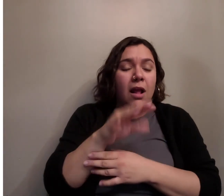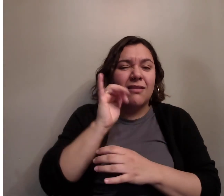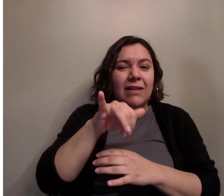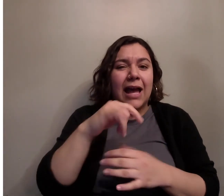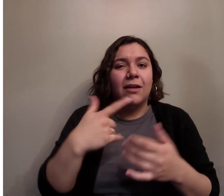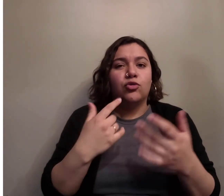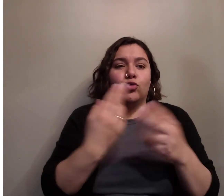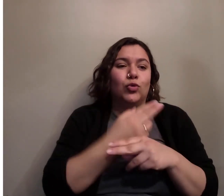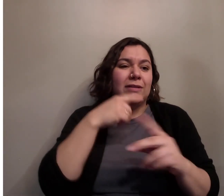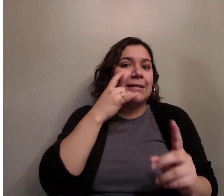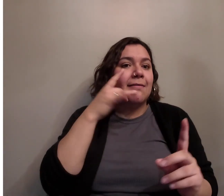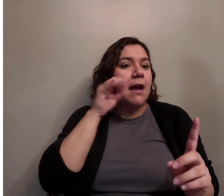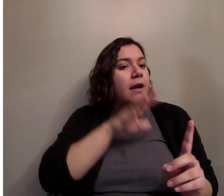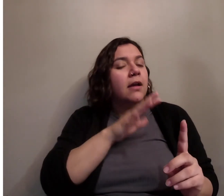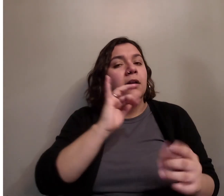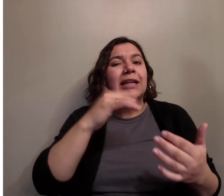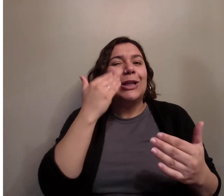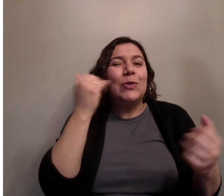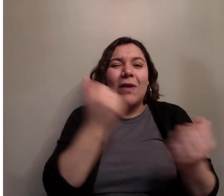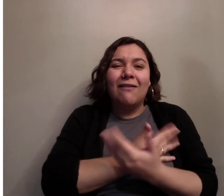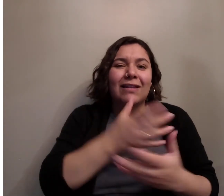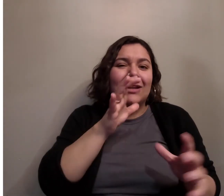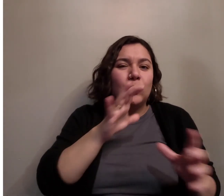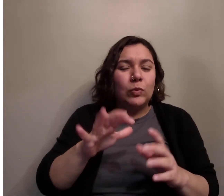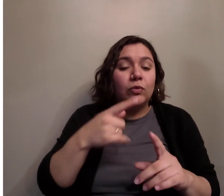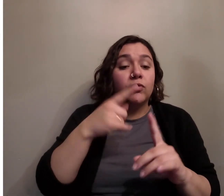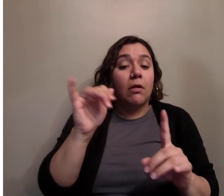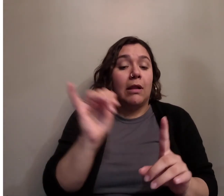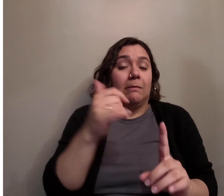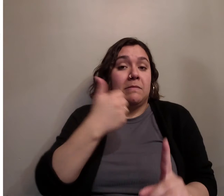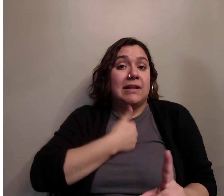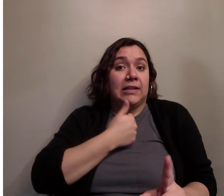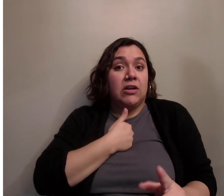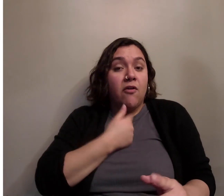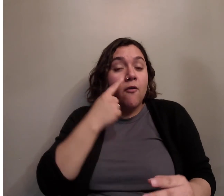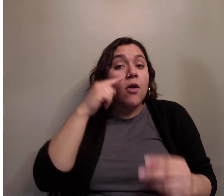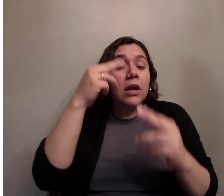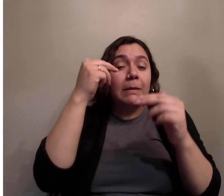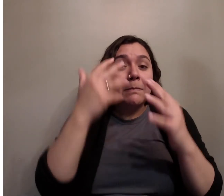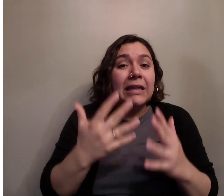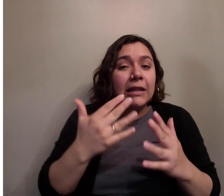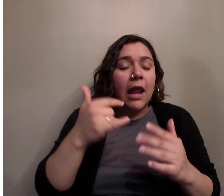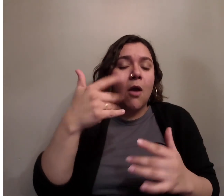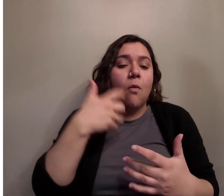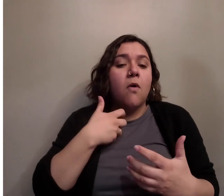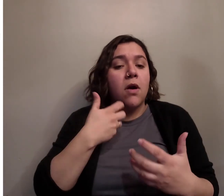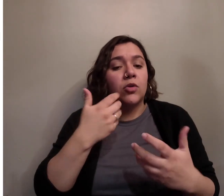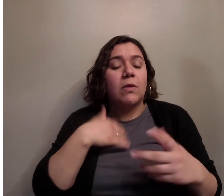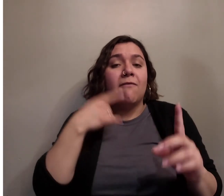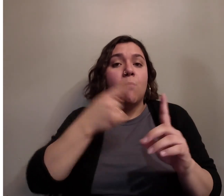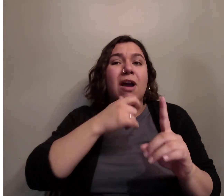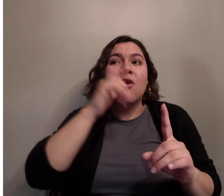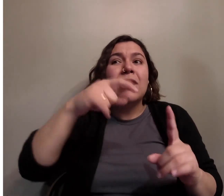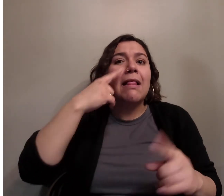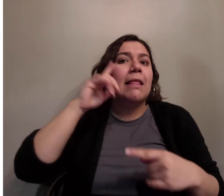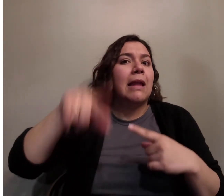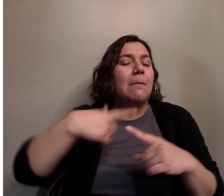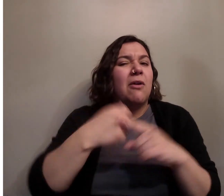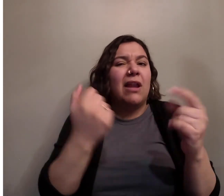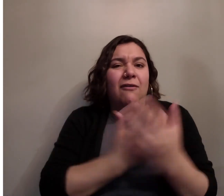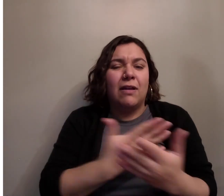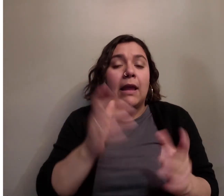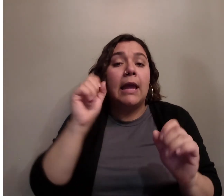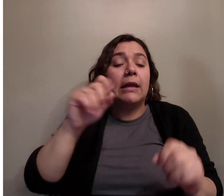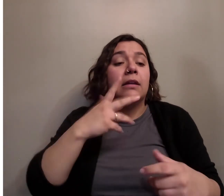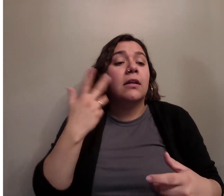already knew all the stuff he had to do almost in shorthand. So it's like, as a comedian, I want to keep going up to the point where I don't